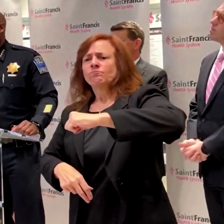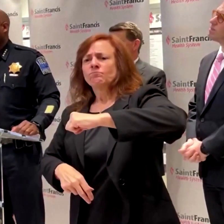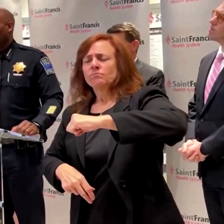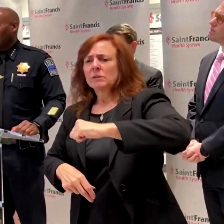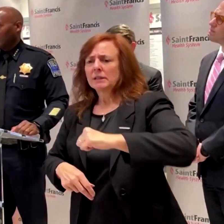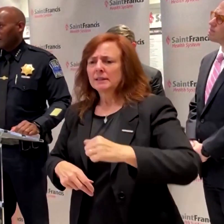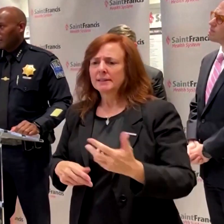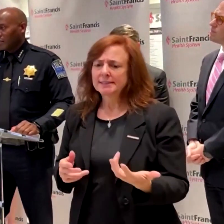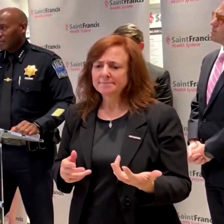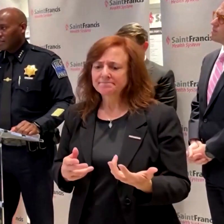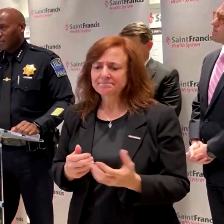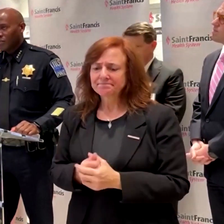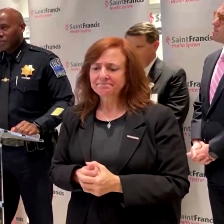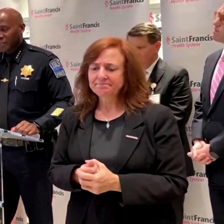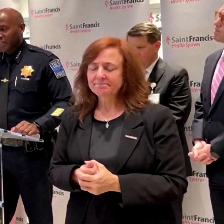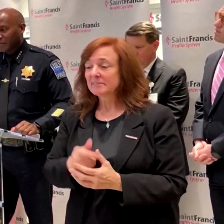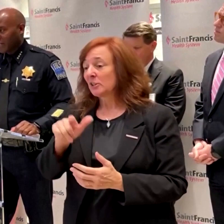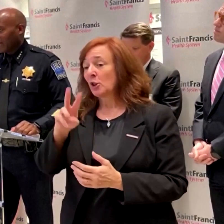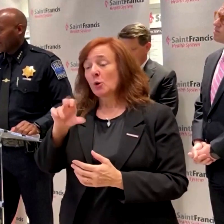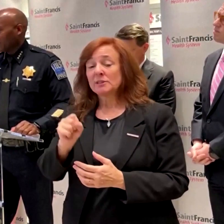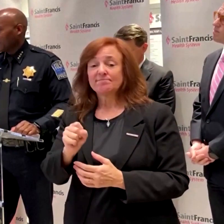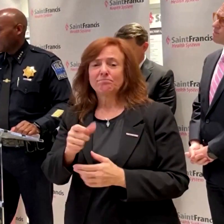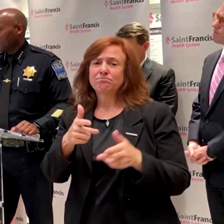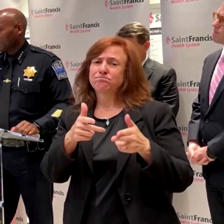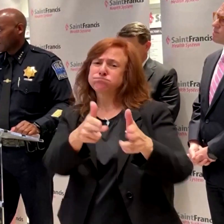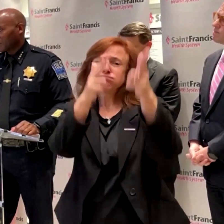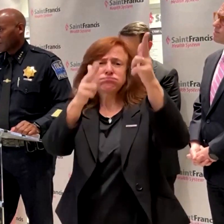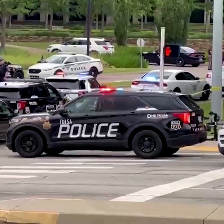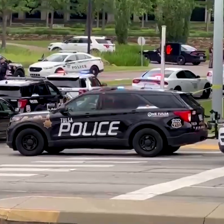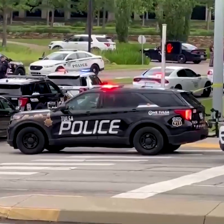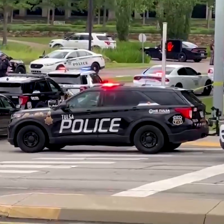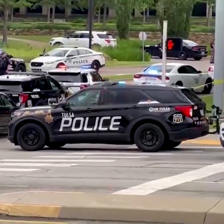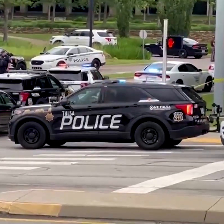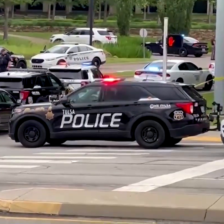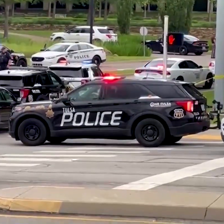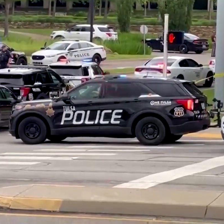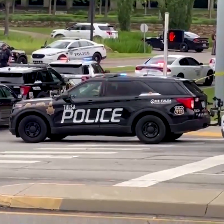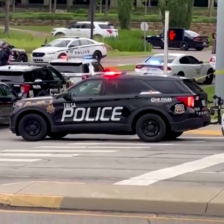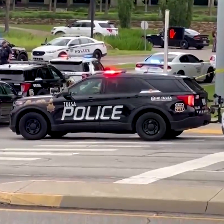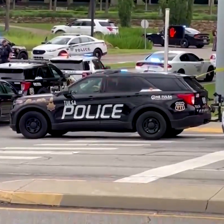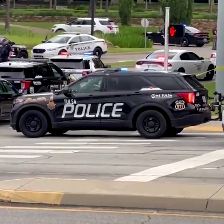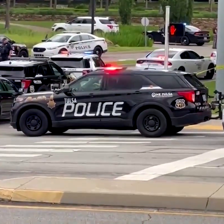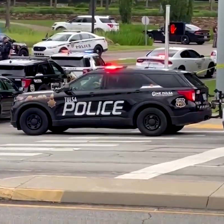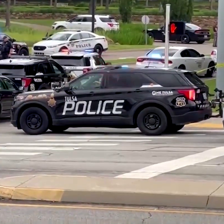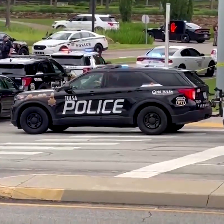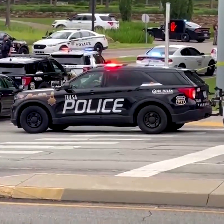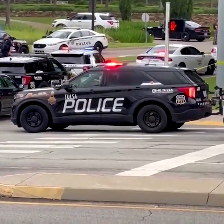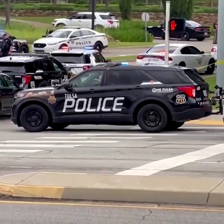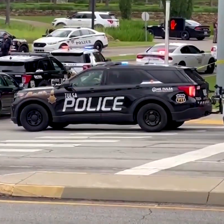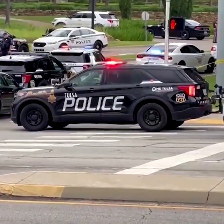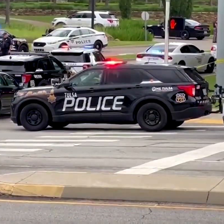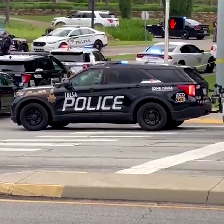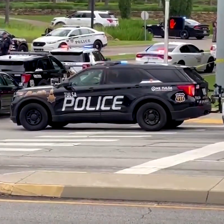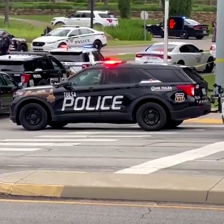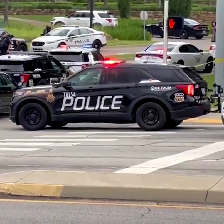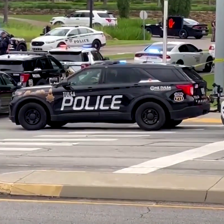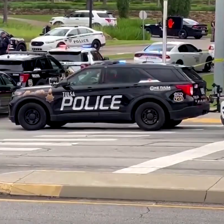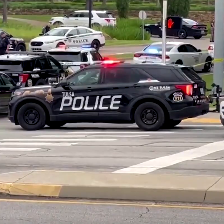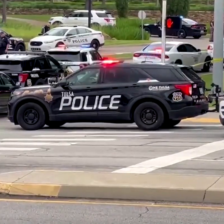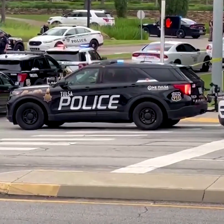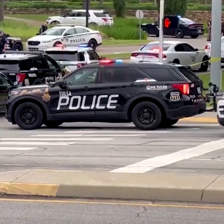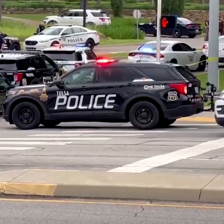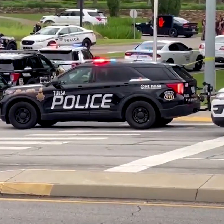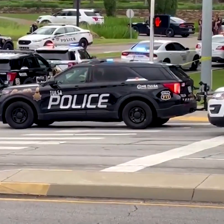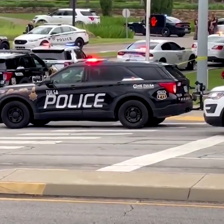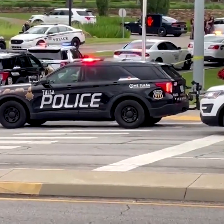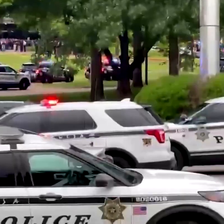lewis gunned them down police say lewis had purchased an assault style ar-15 rifle the